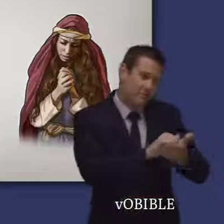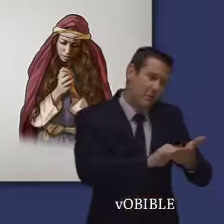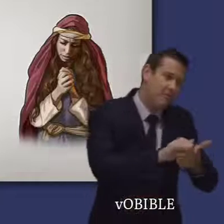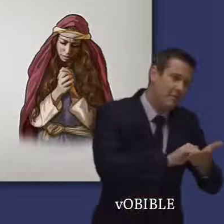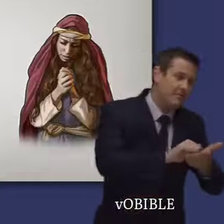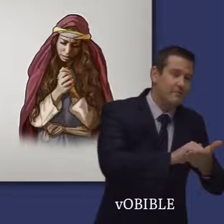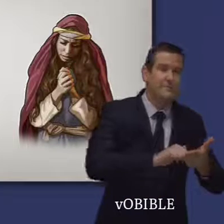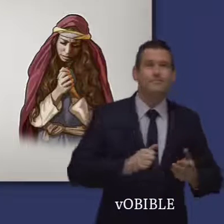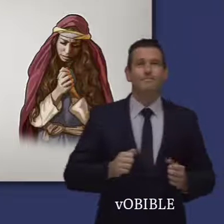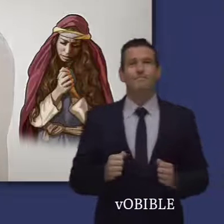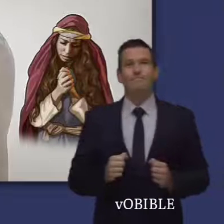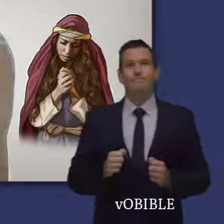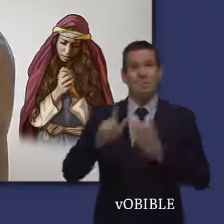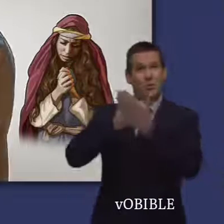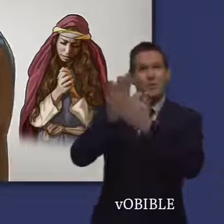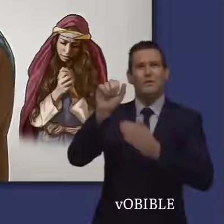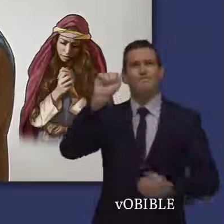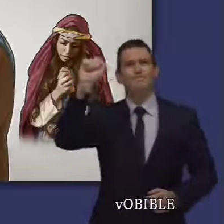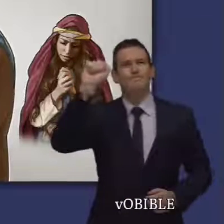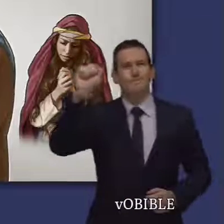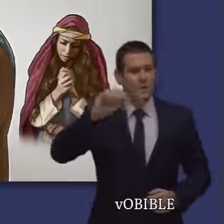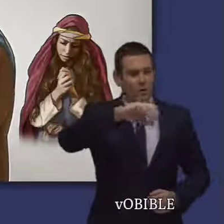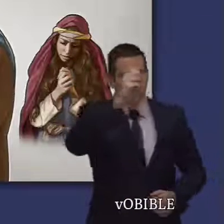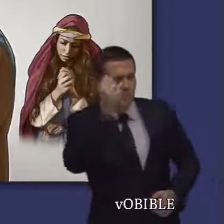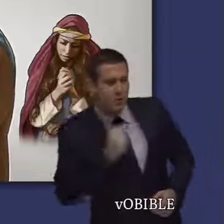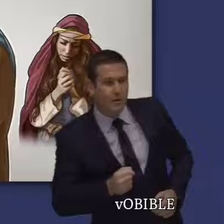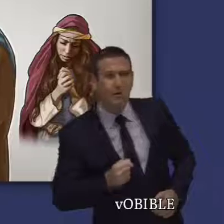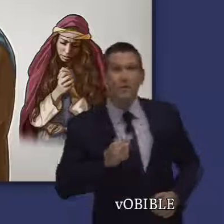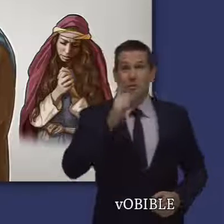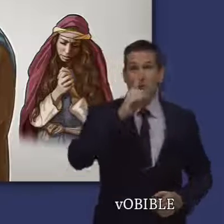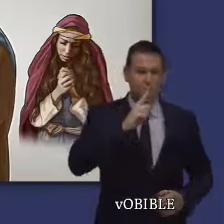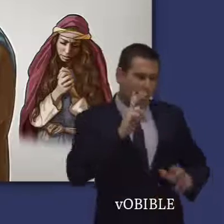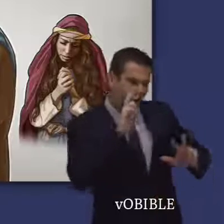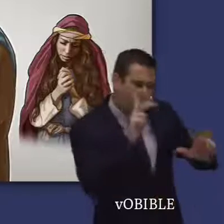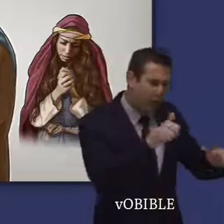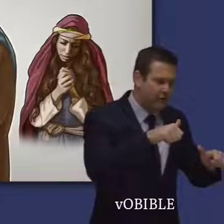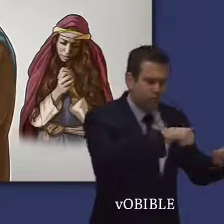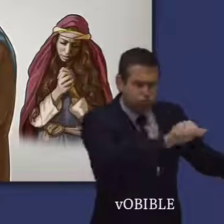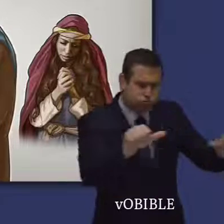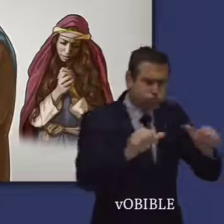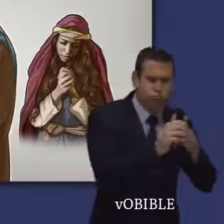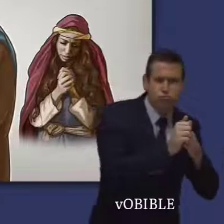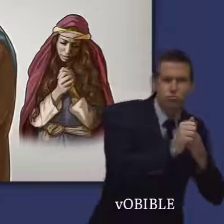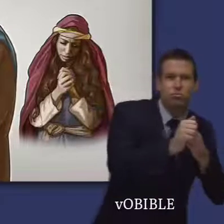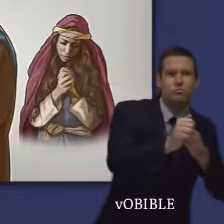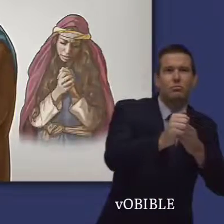Psalm 23 describes Jehovah as a loving shepherd who guides, protects, and cares for His